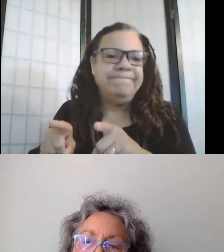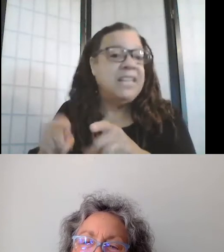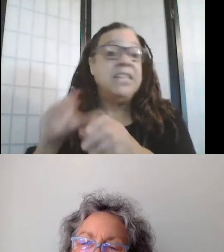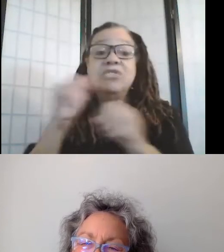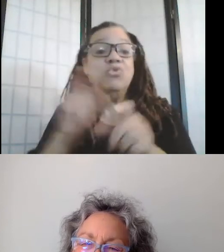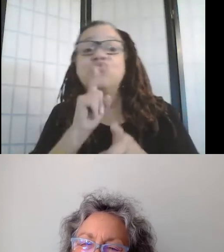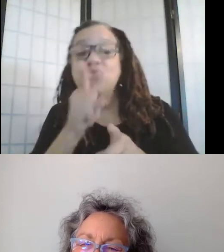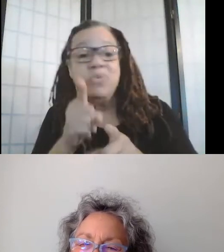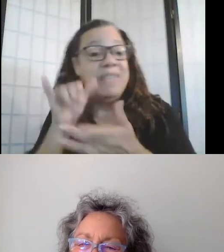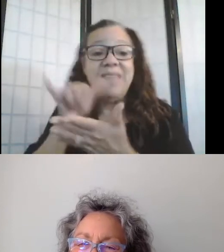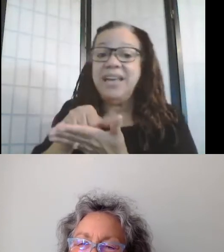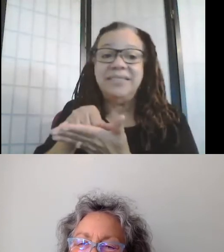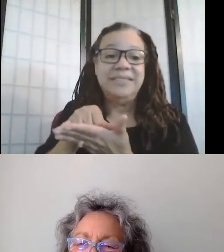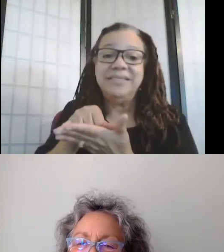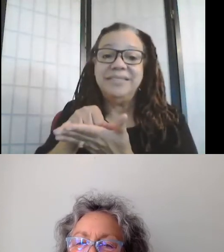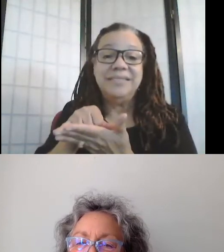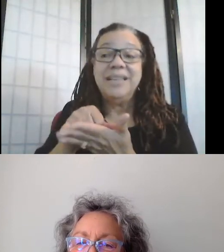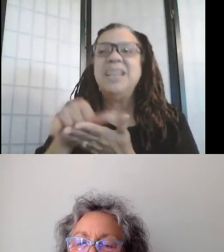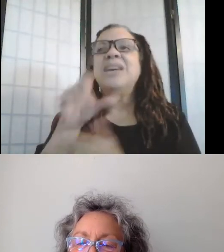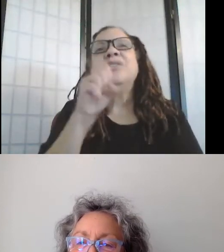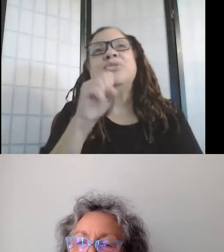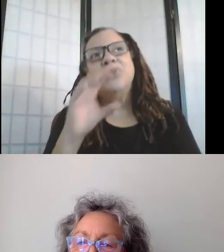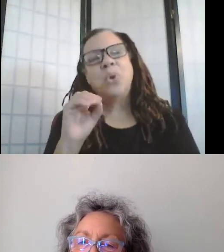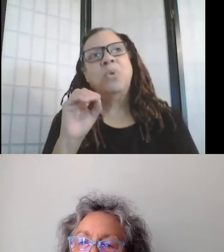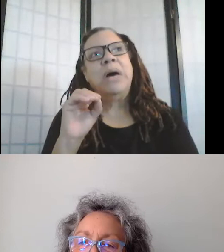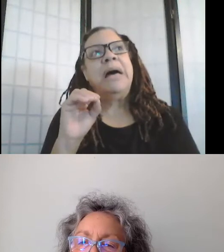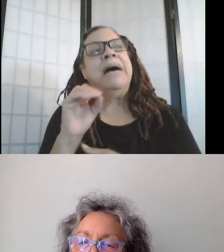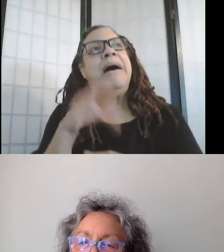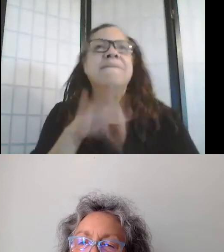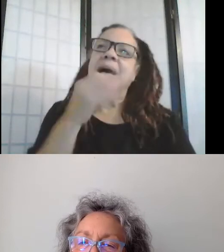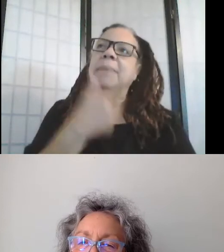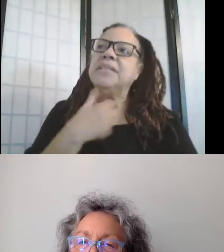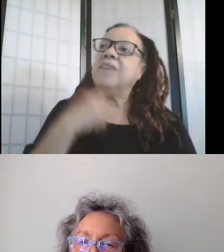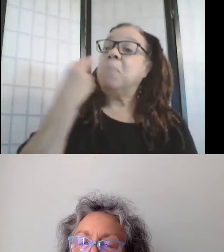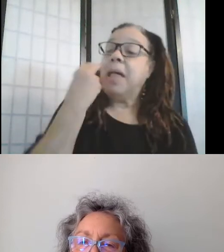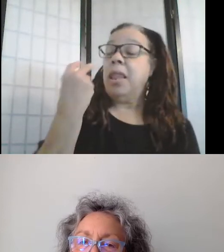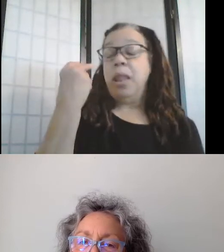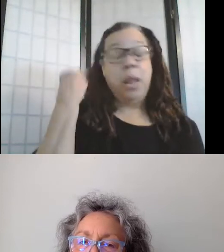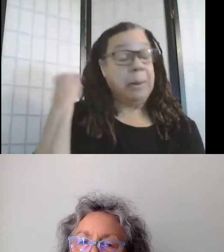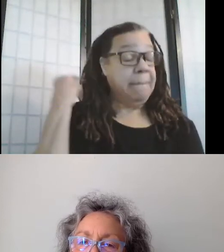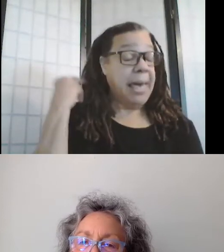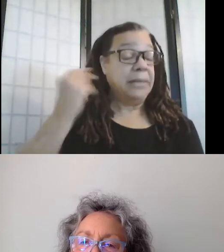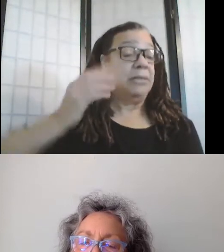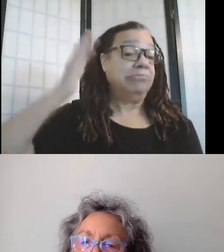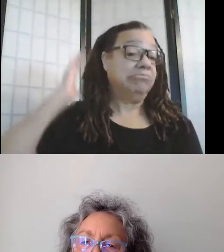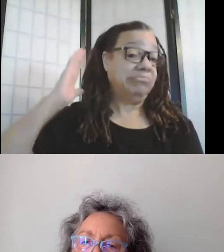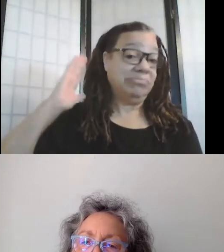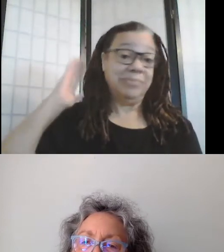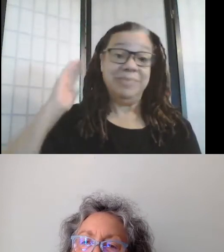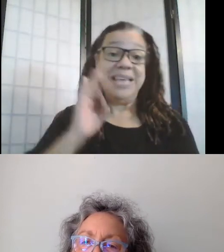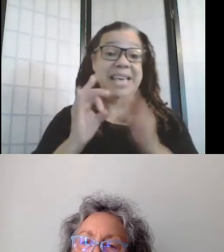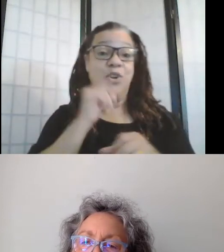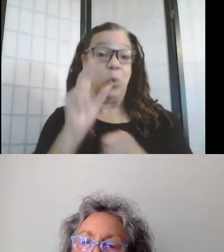that. And so in a sense, I find by going back to these early days, even though I'm